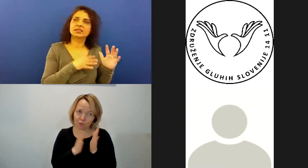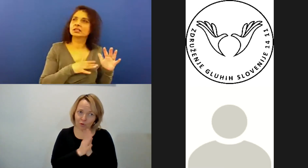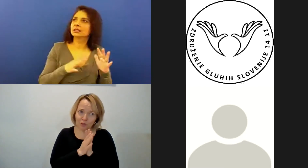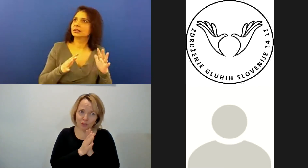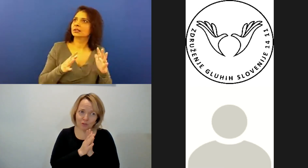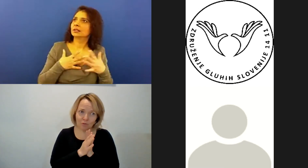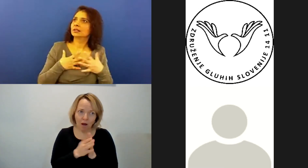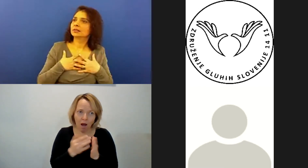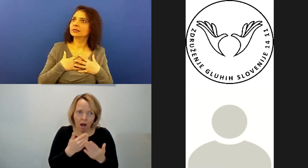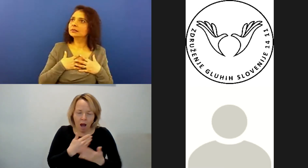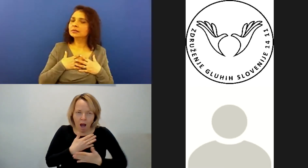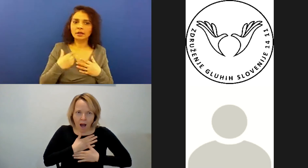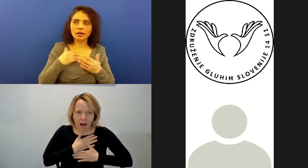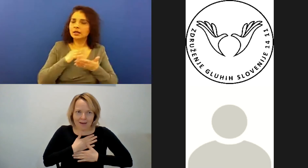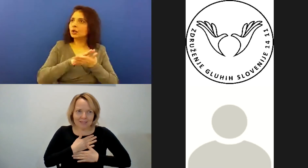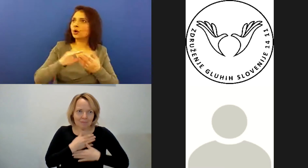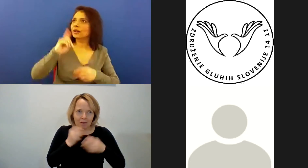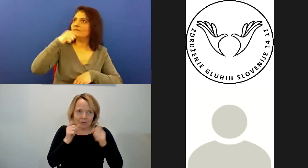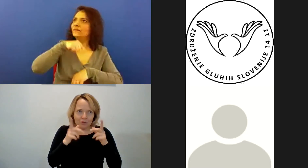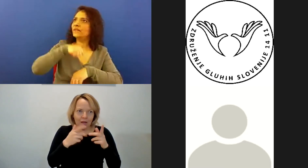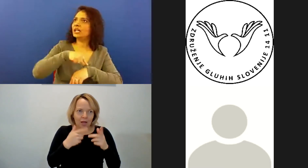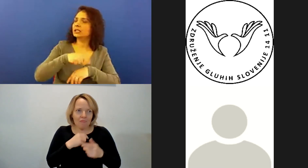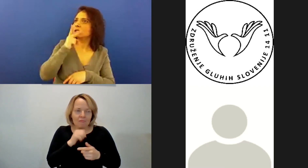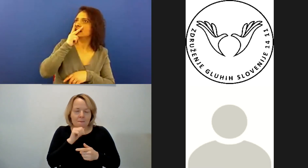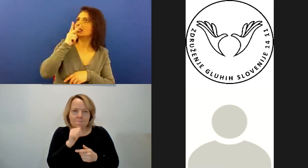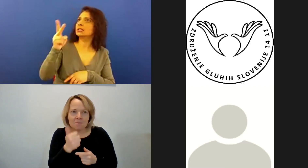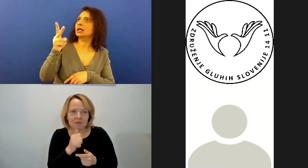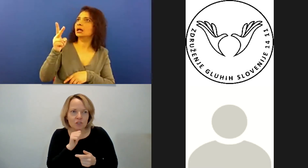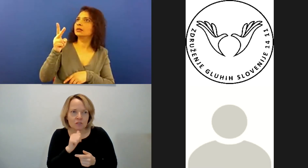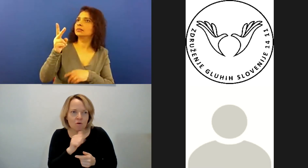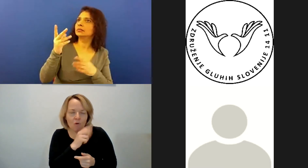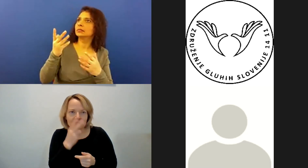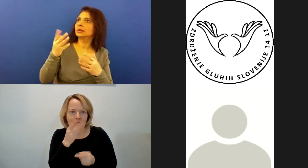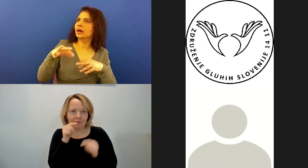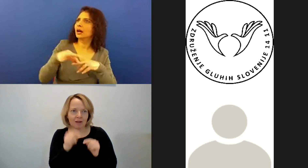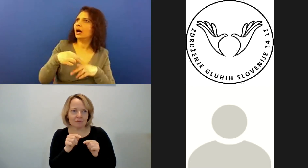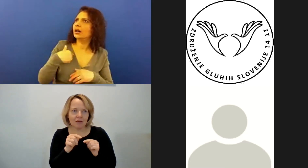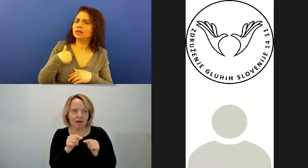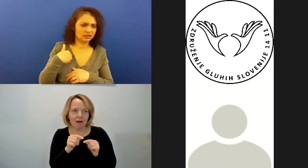you. I'm in love with you. You want to marry me?